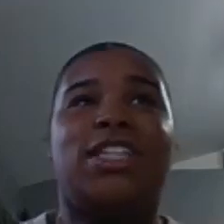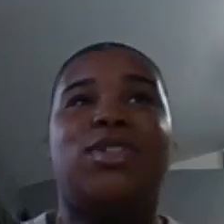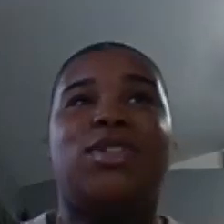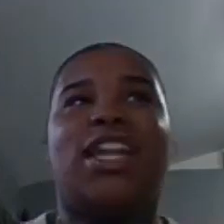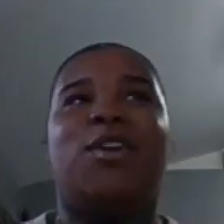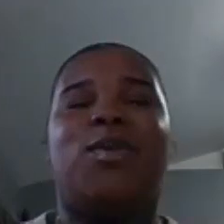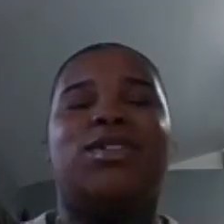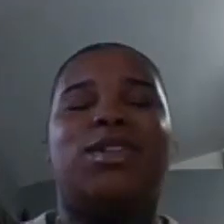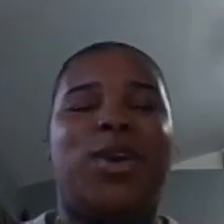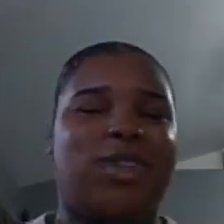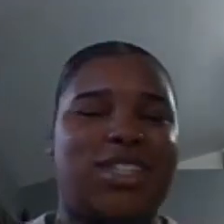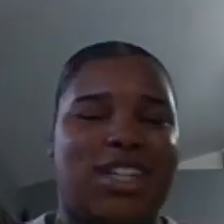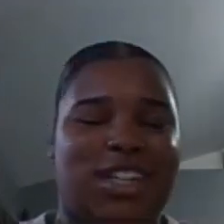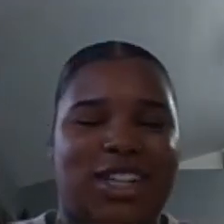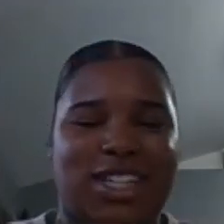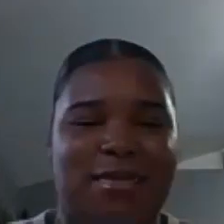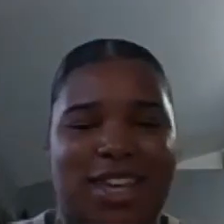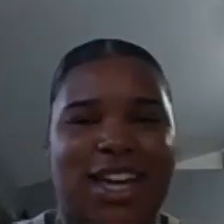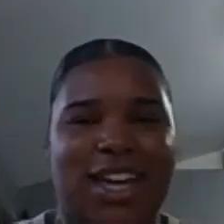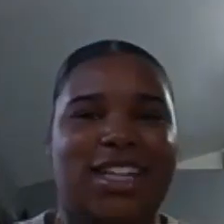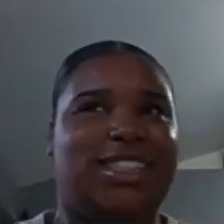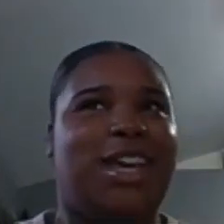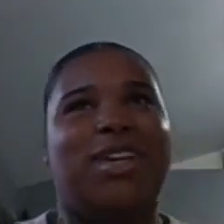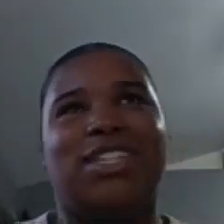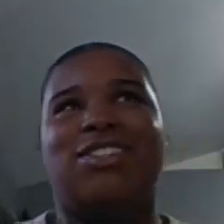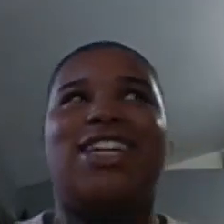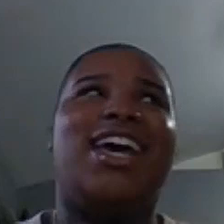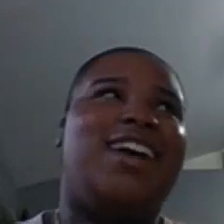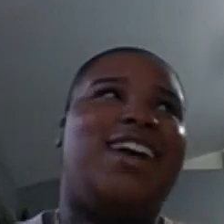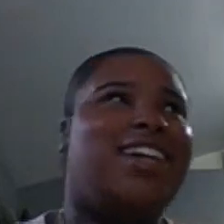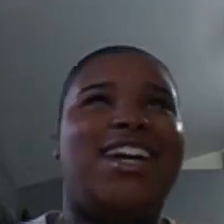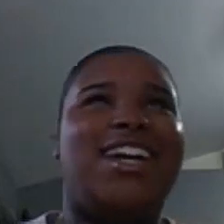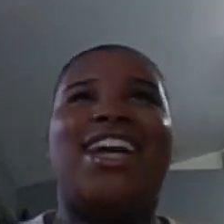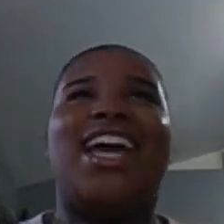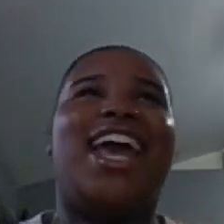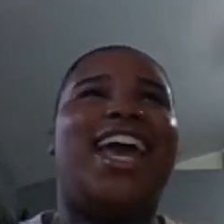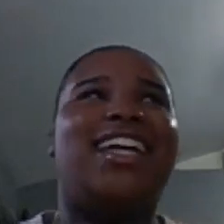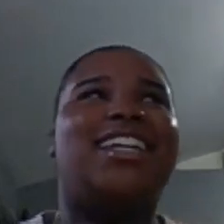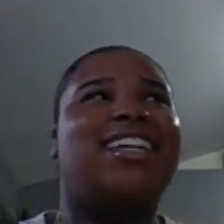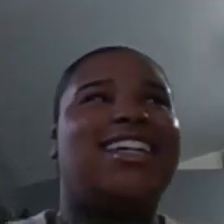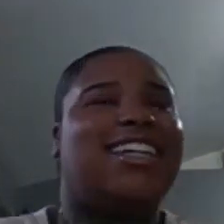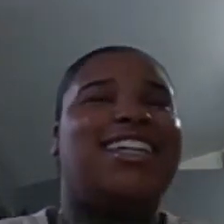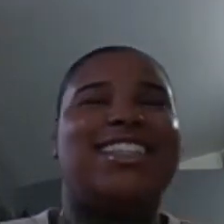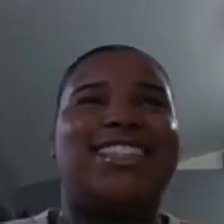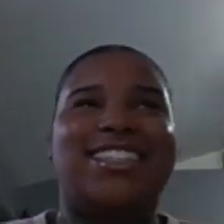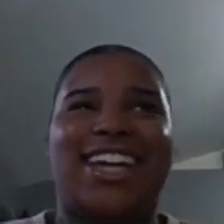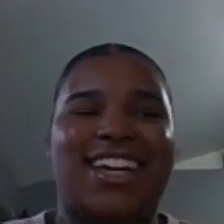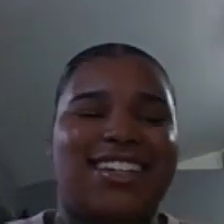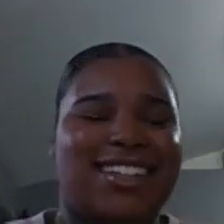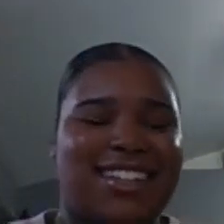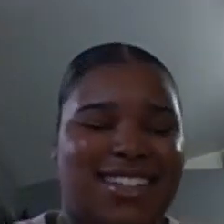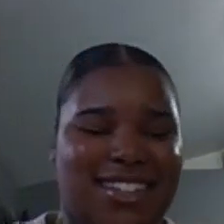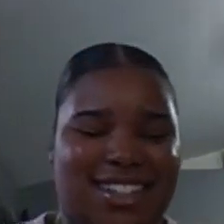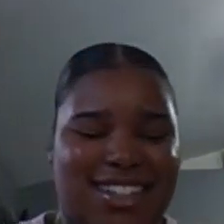siblings' minds, it was kind of like, what was the point? We're just going to learn the same thing, same history every year. And it's just